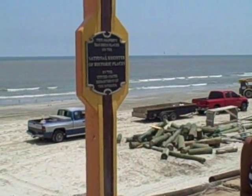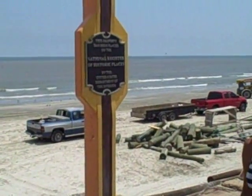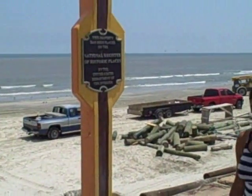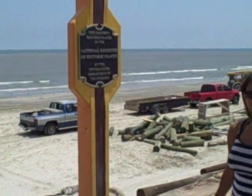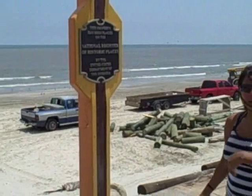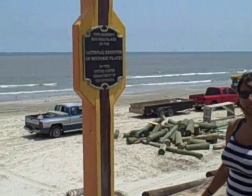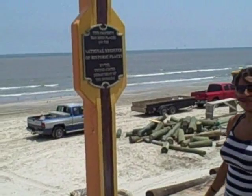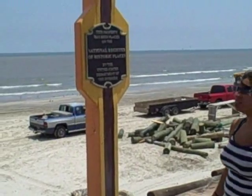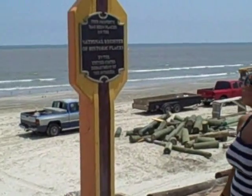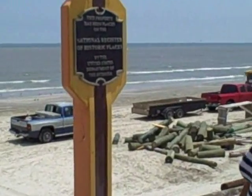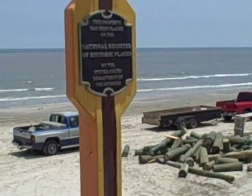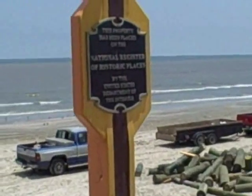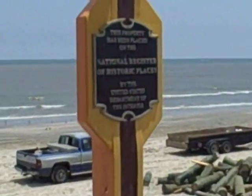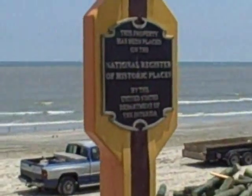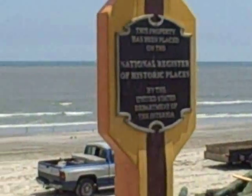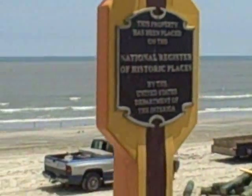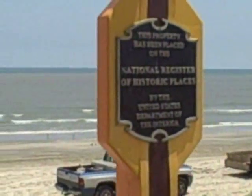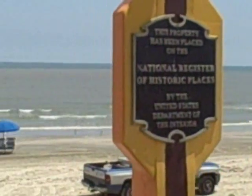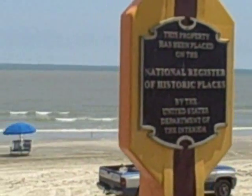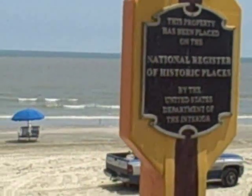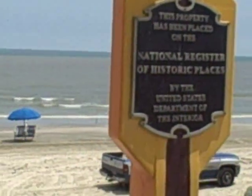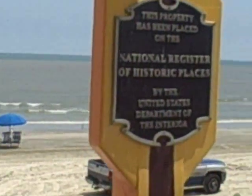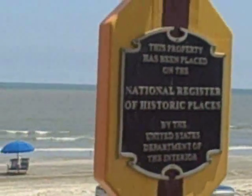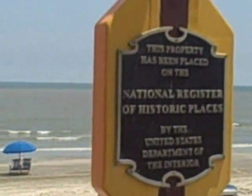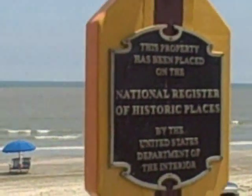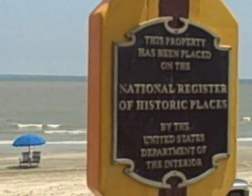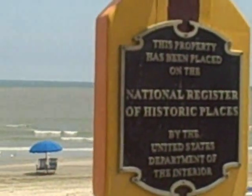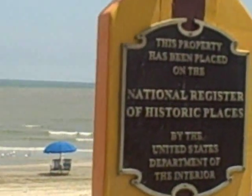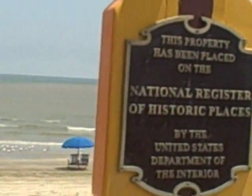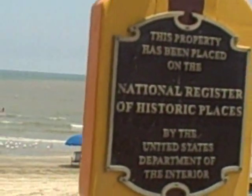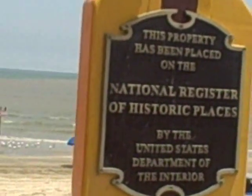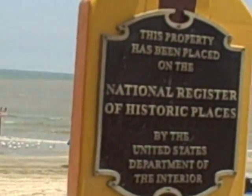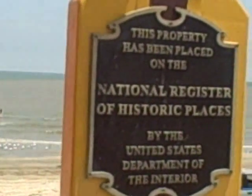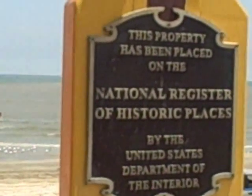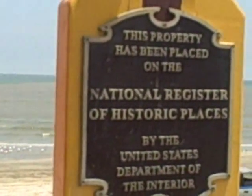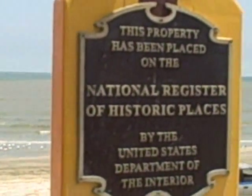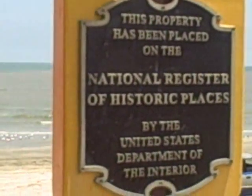I'm winding down